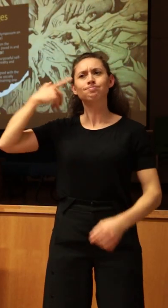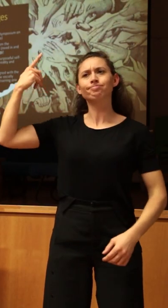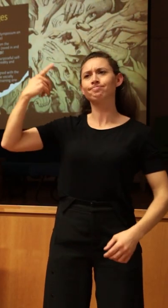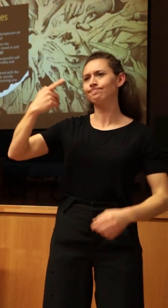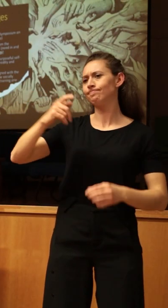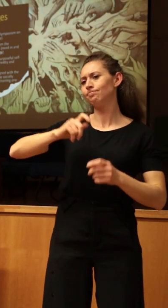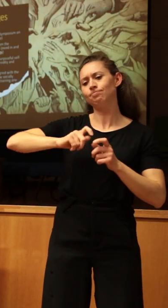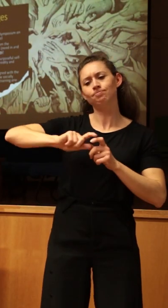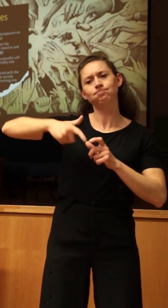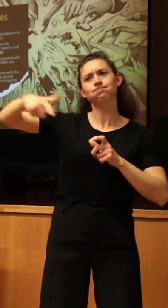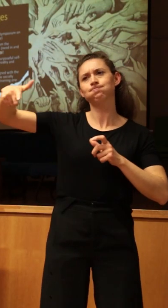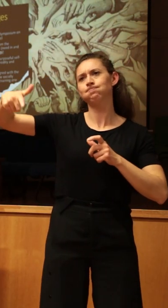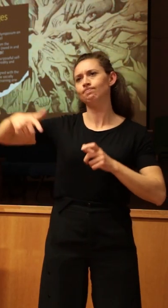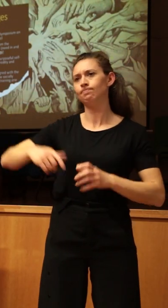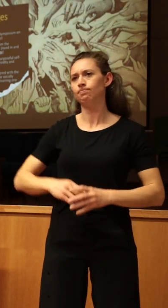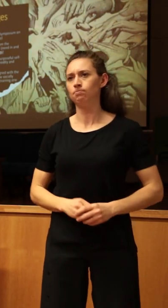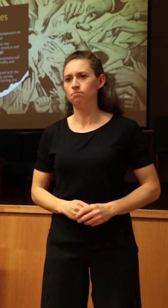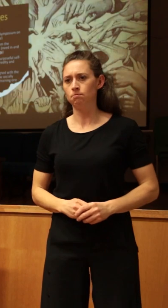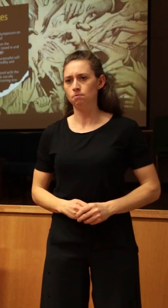alta.